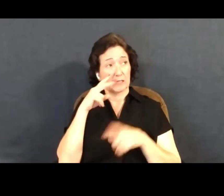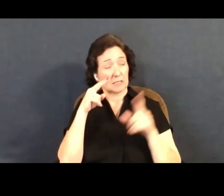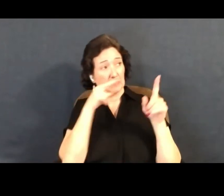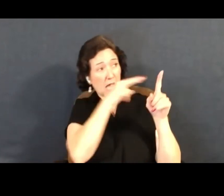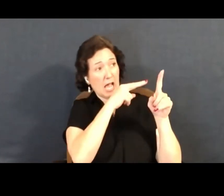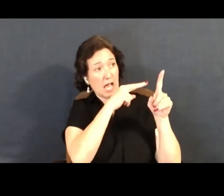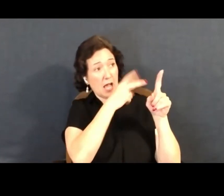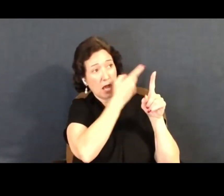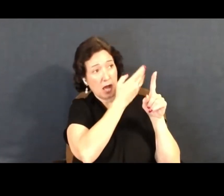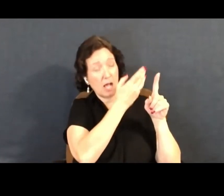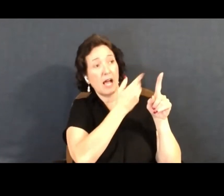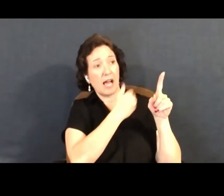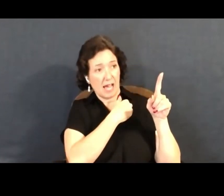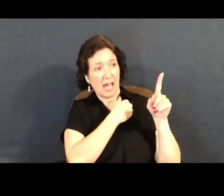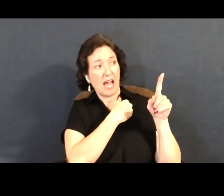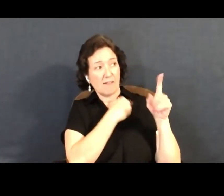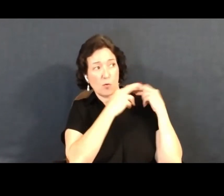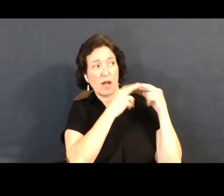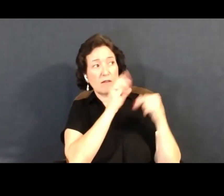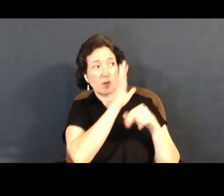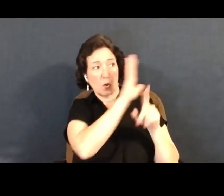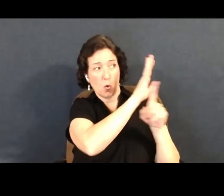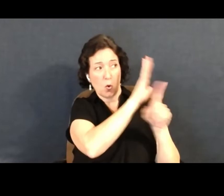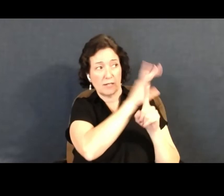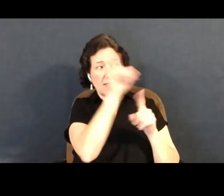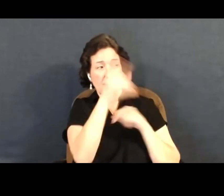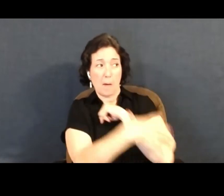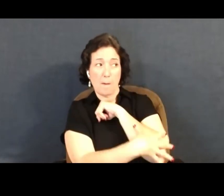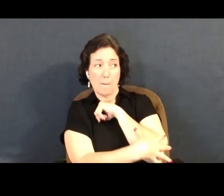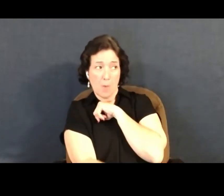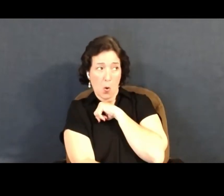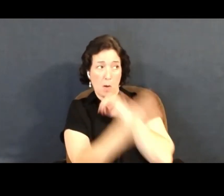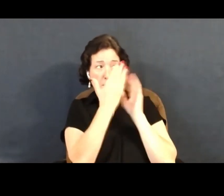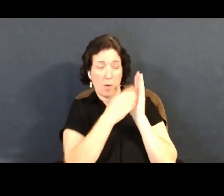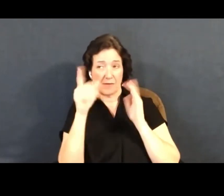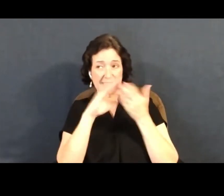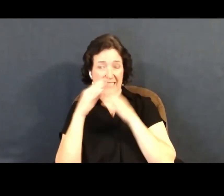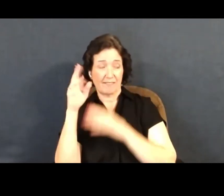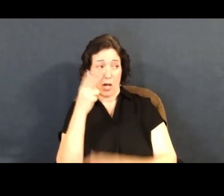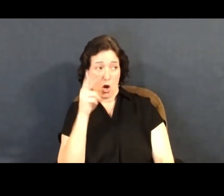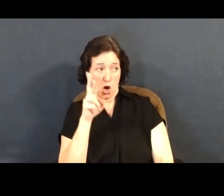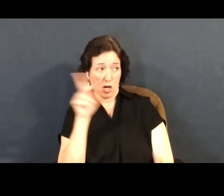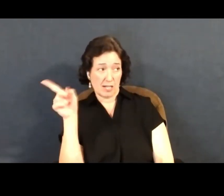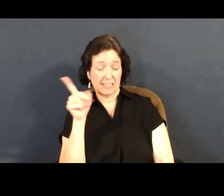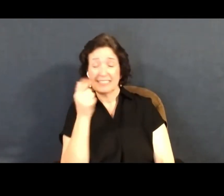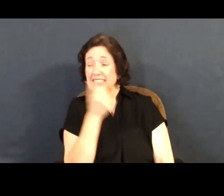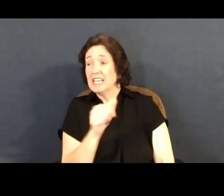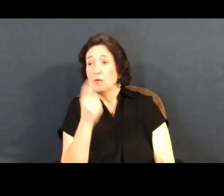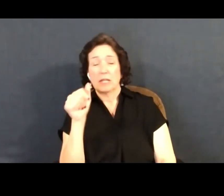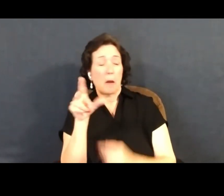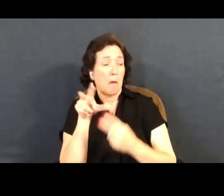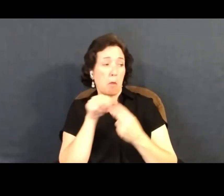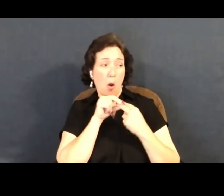there is a relative of yours in the poor quarter of the city of Ur, and anyone may borrow